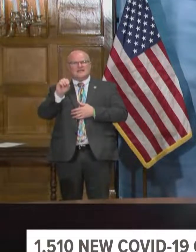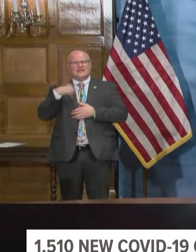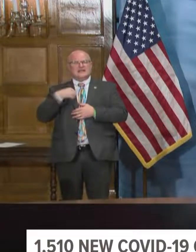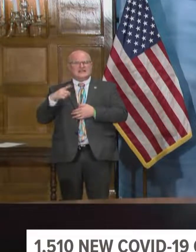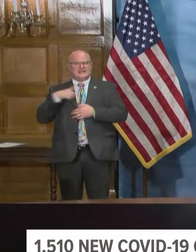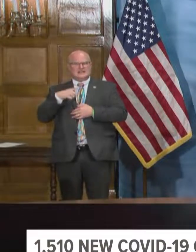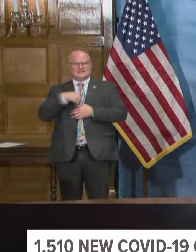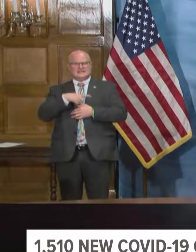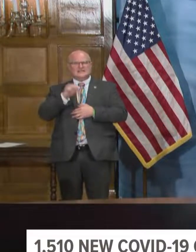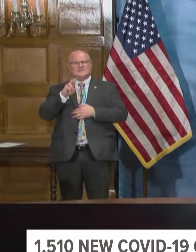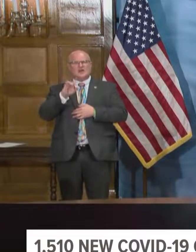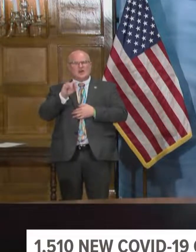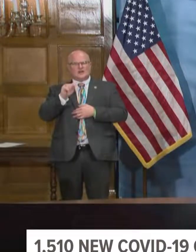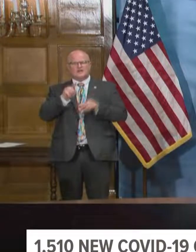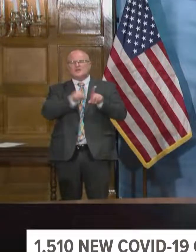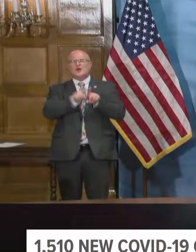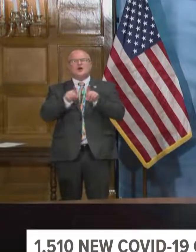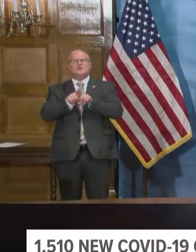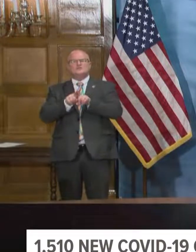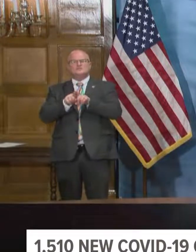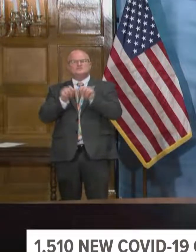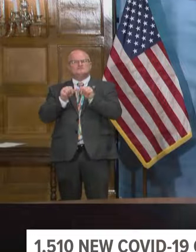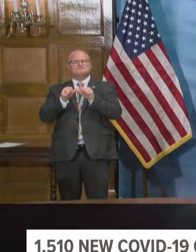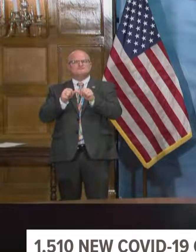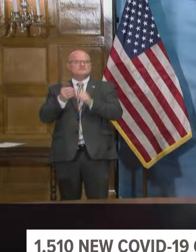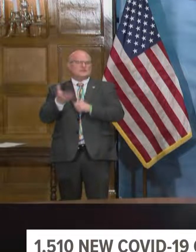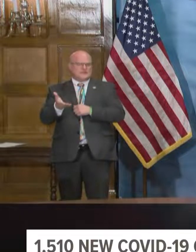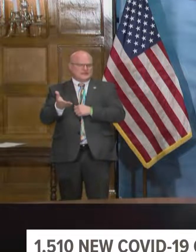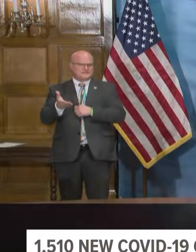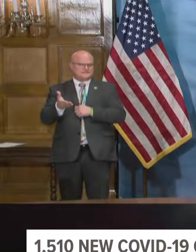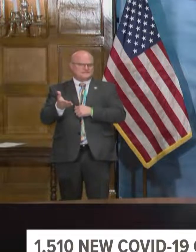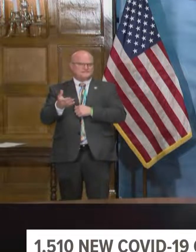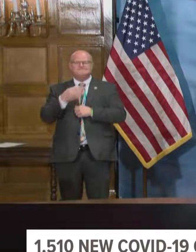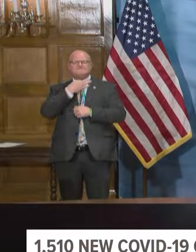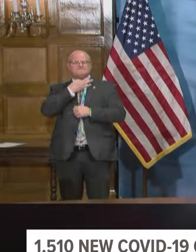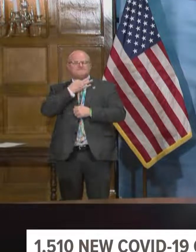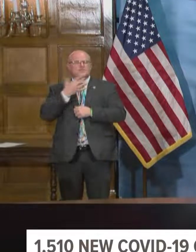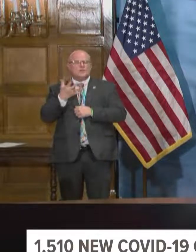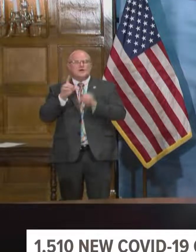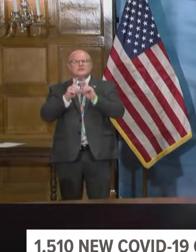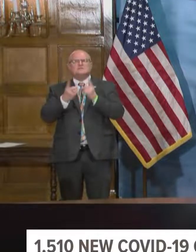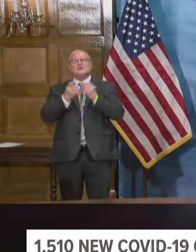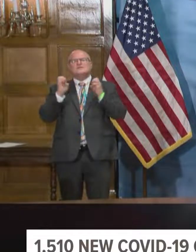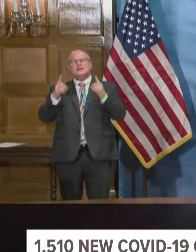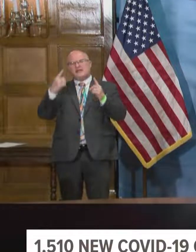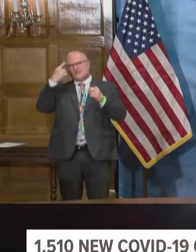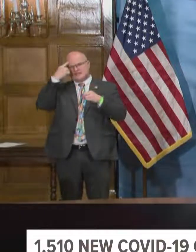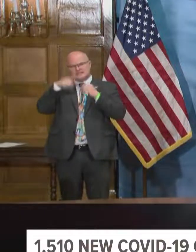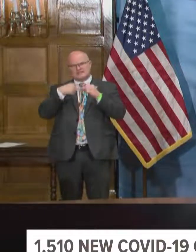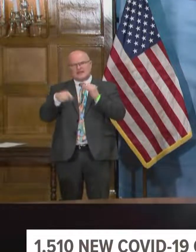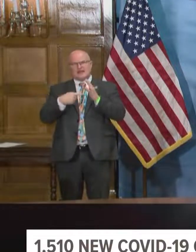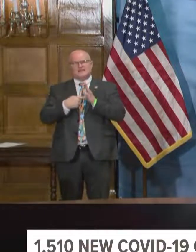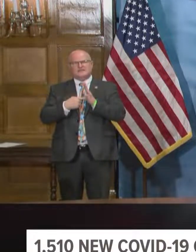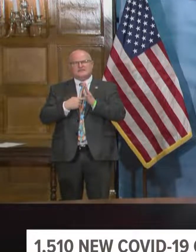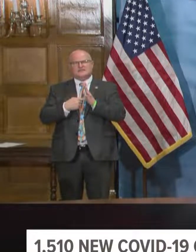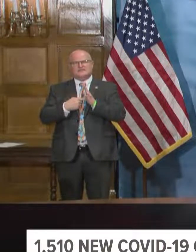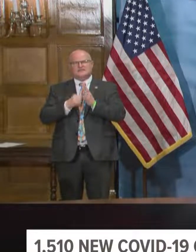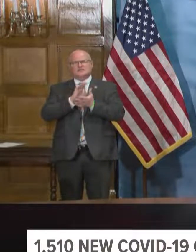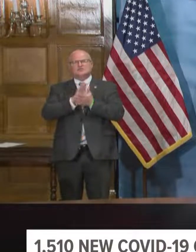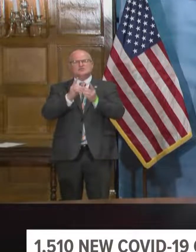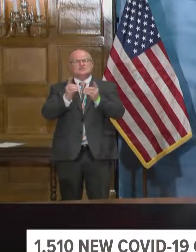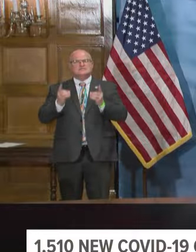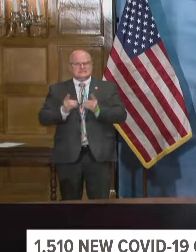audit also ongoing. Just kind of curious what the Department of Education thinks about this school district